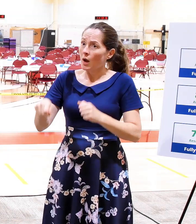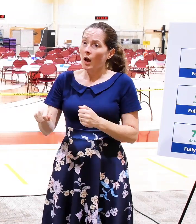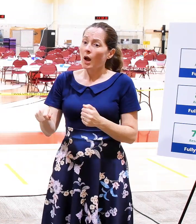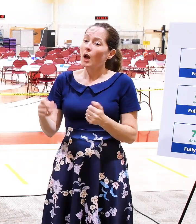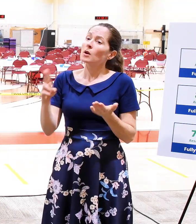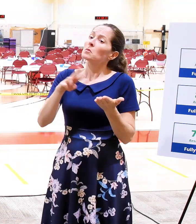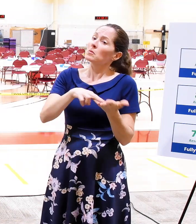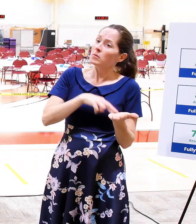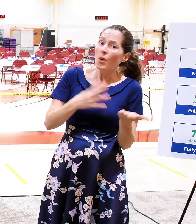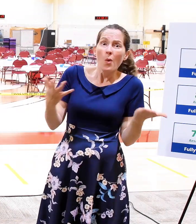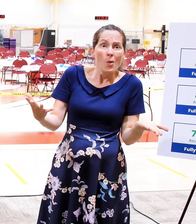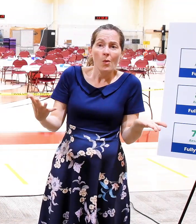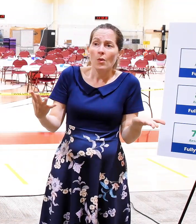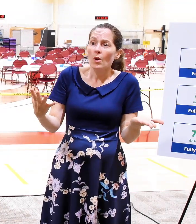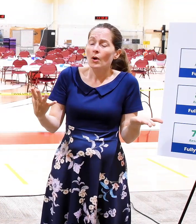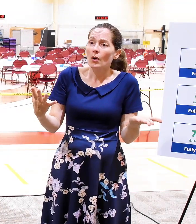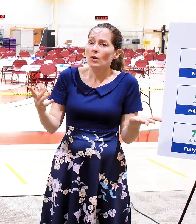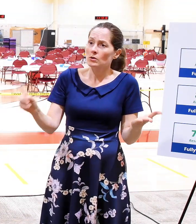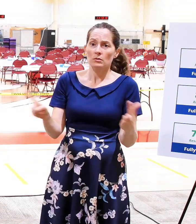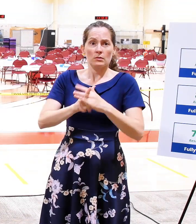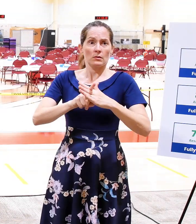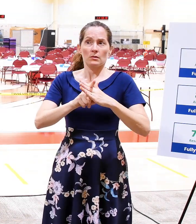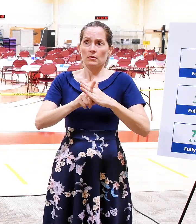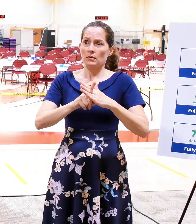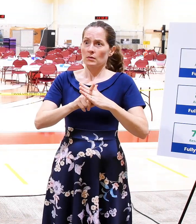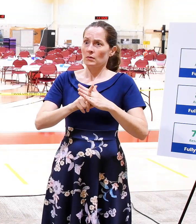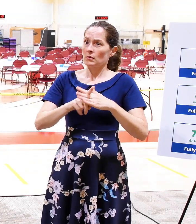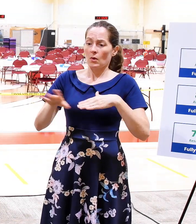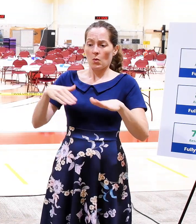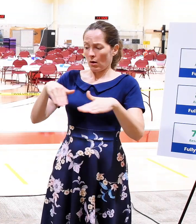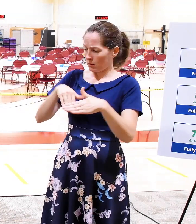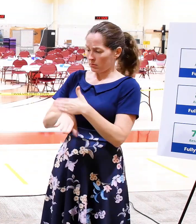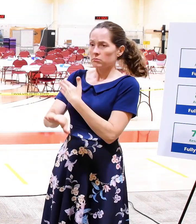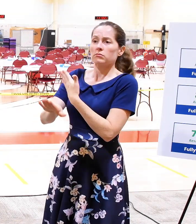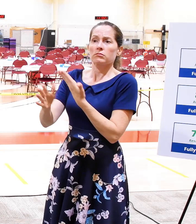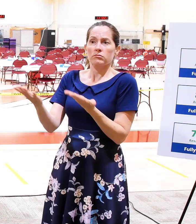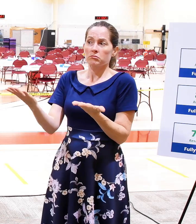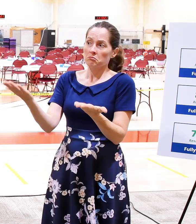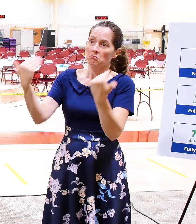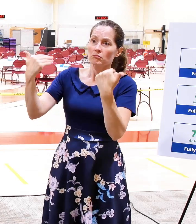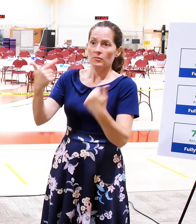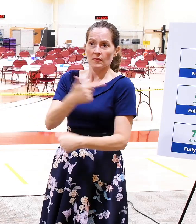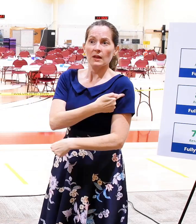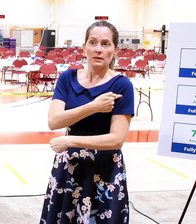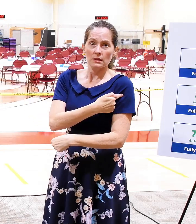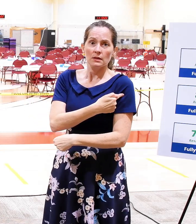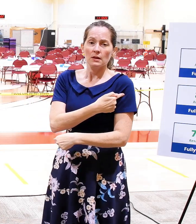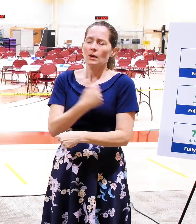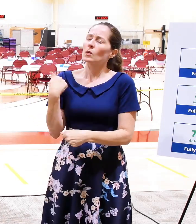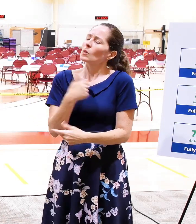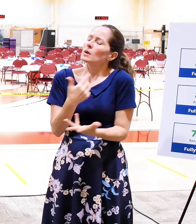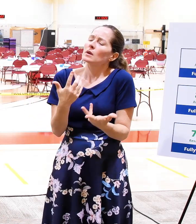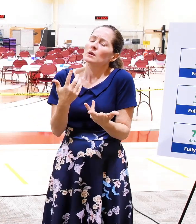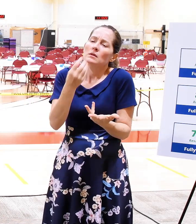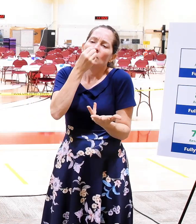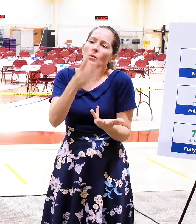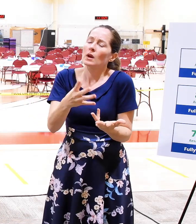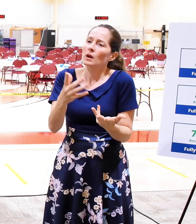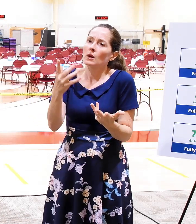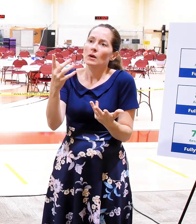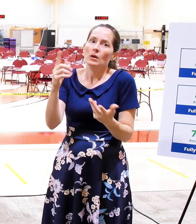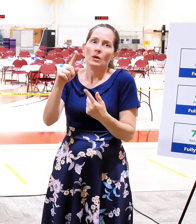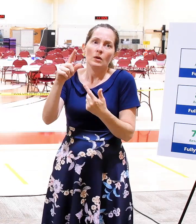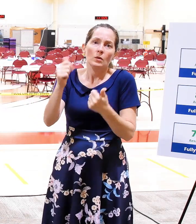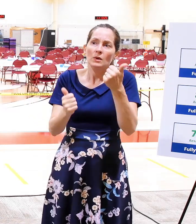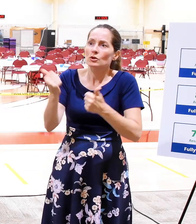up in whatever manner is best for you. We just want you to get vaccinated and protect yourselves, your family, and